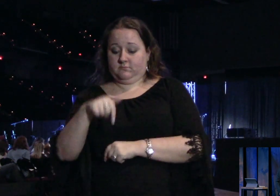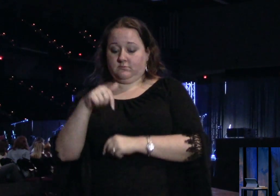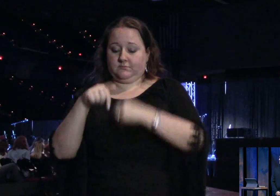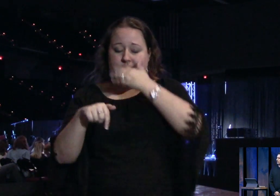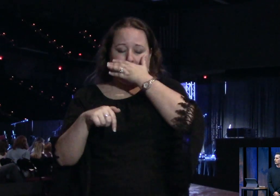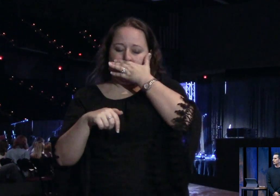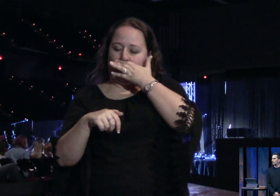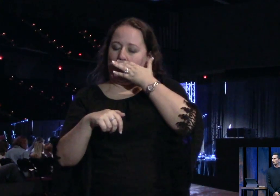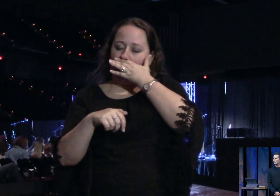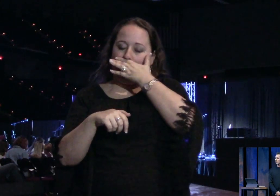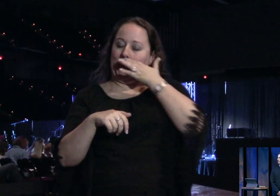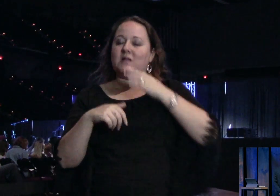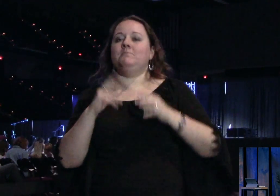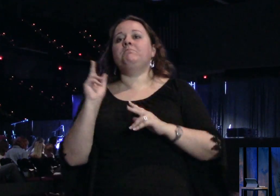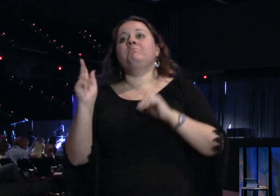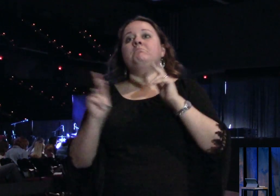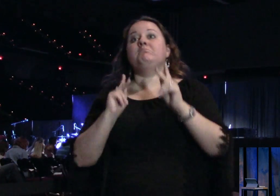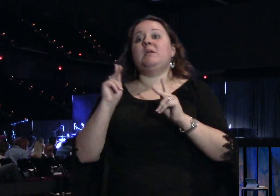sun,